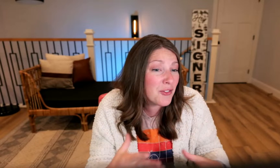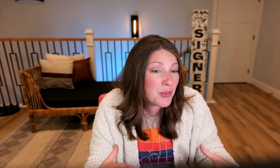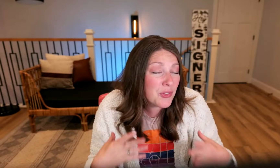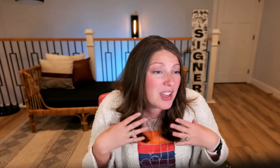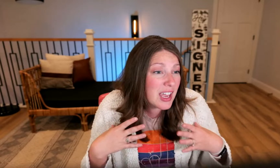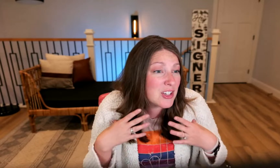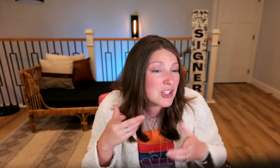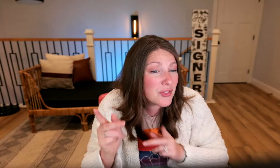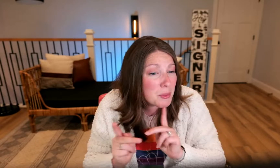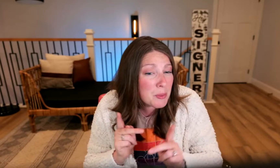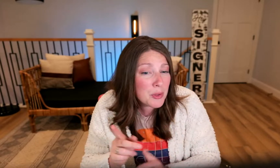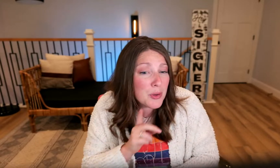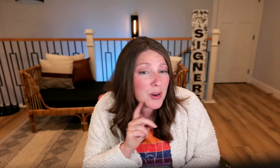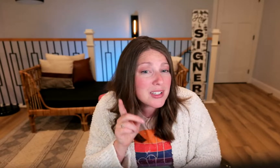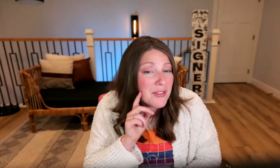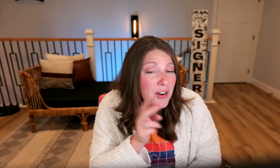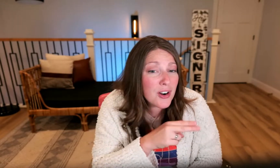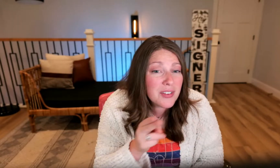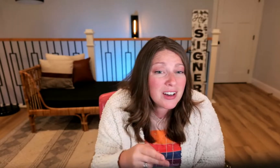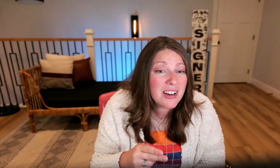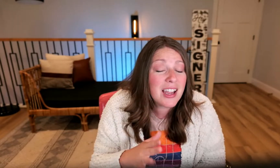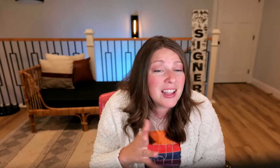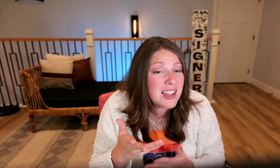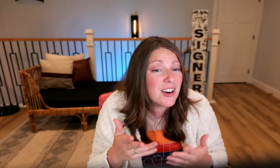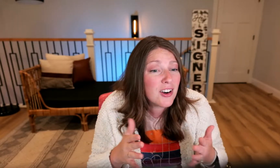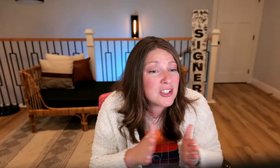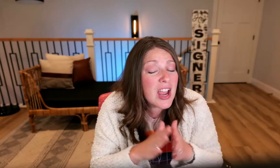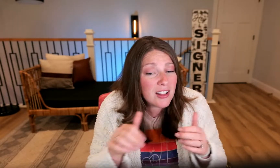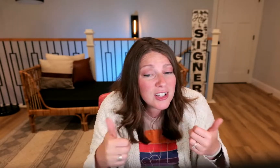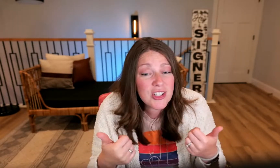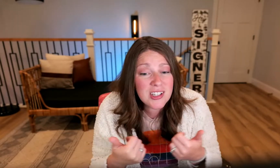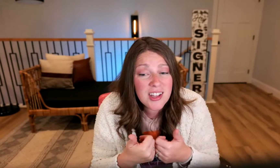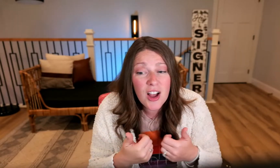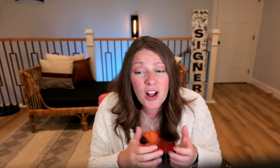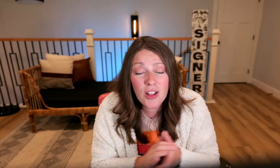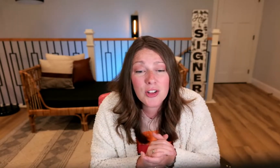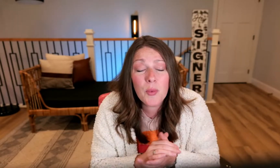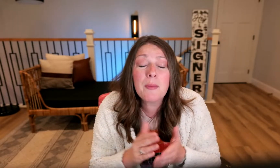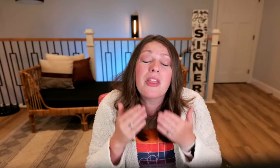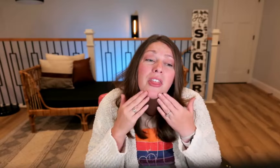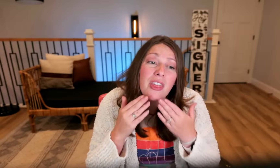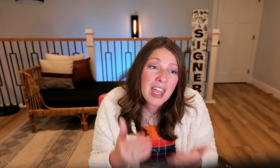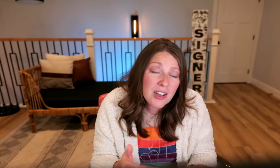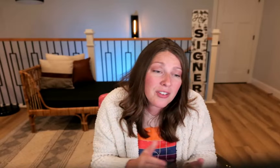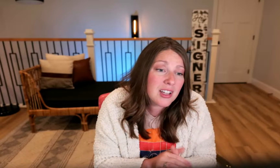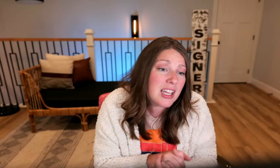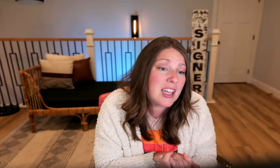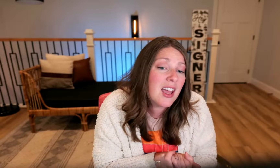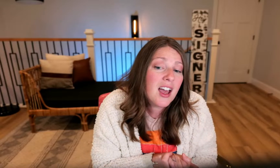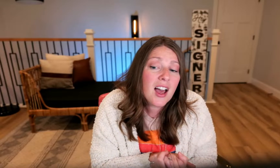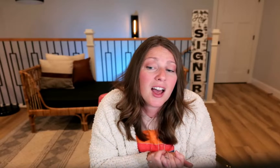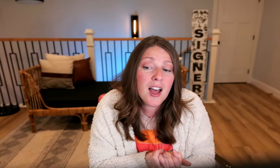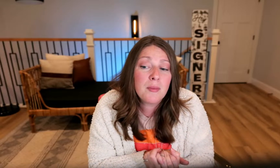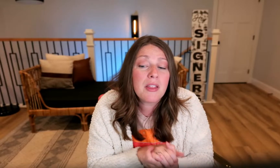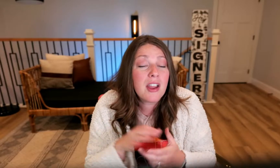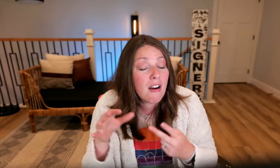for vacations for people who are deaf and hard of hearing. There are challenges along the way, but thankfully there